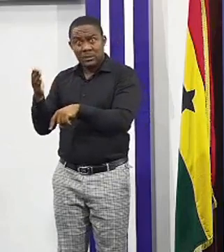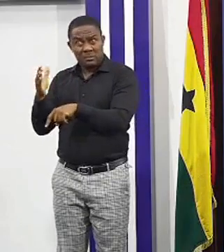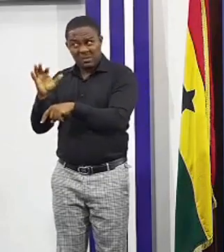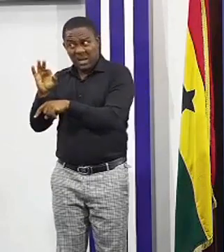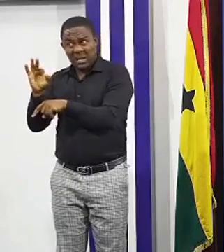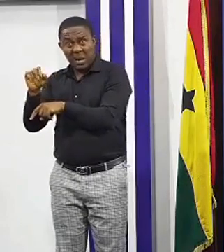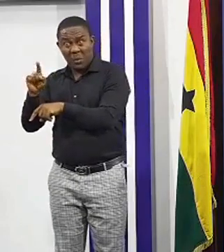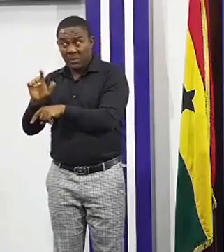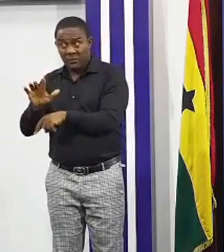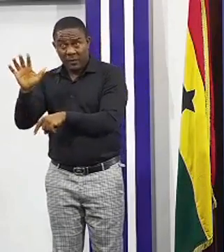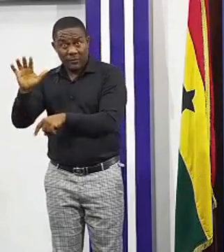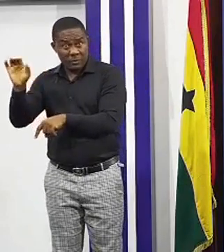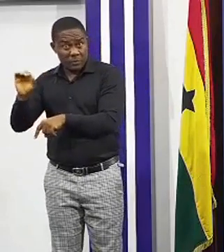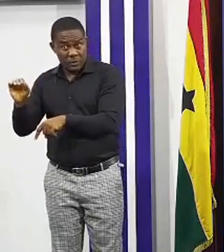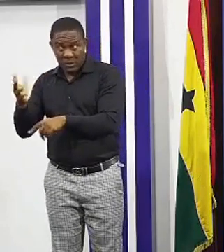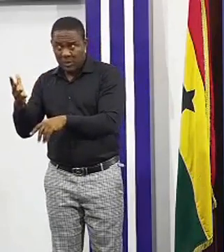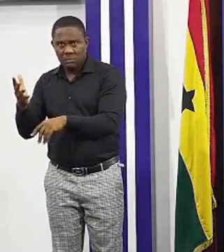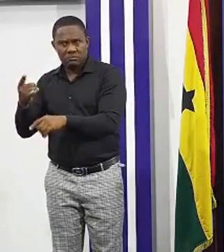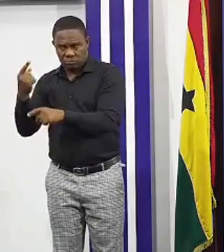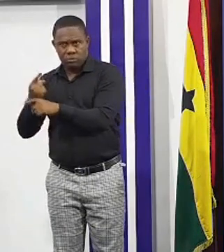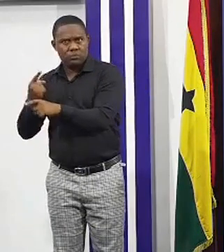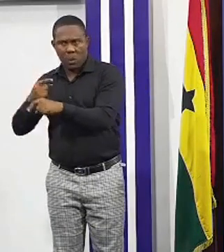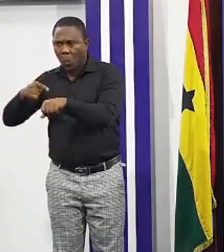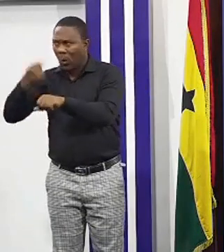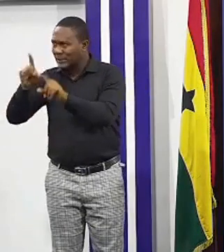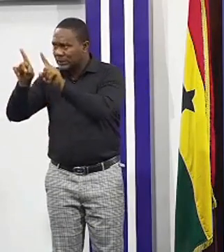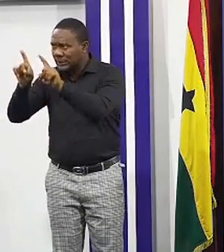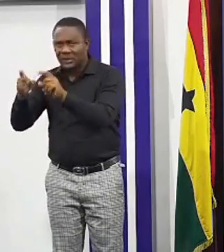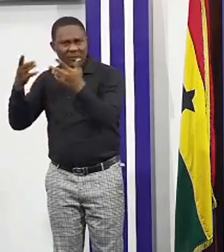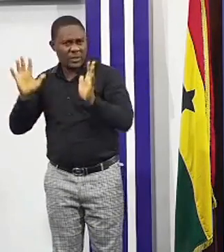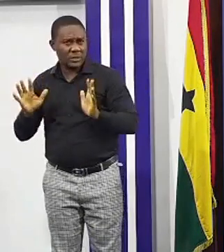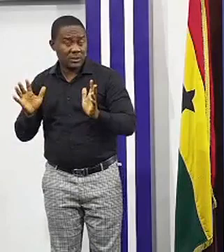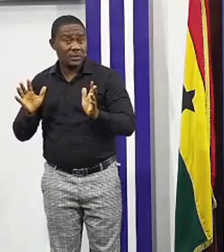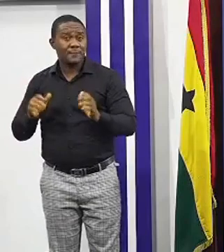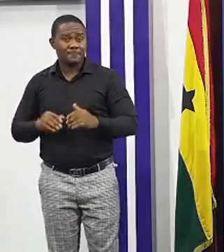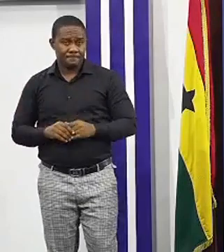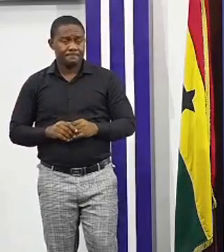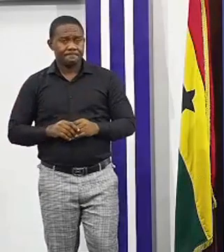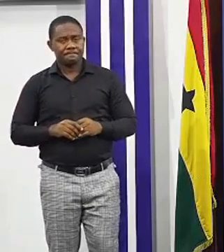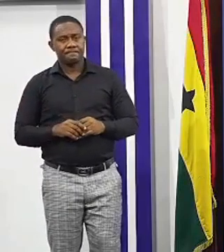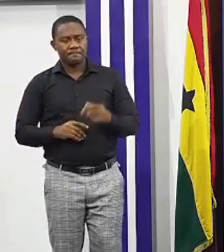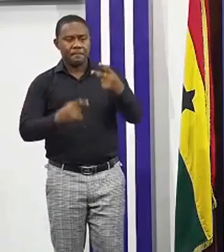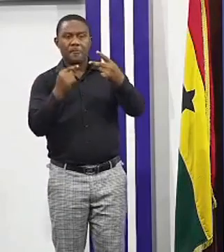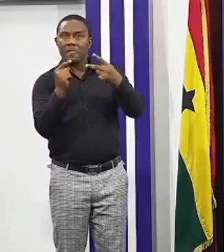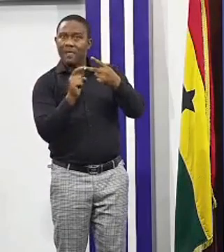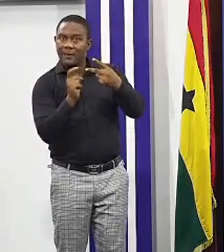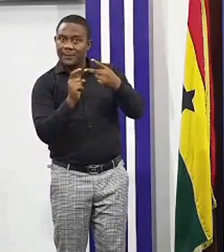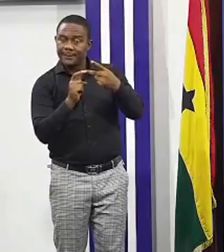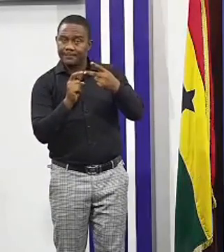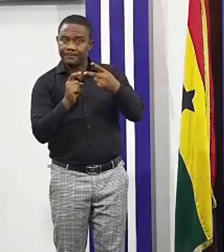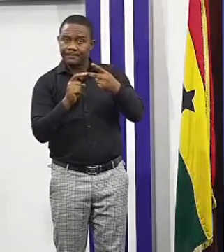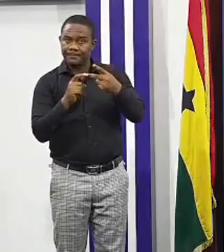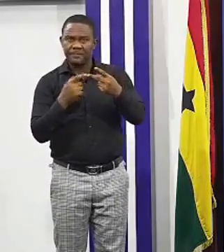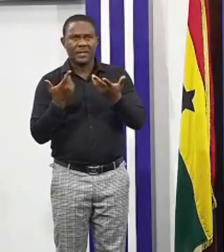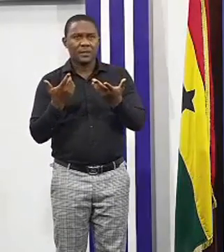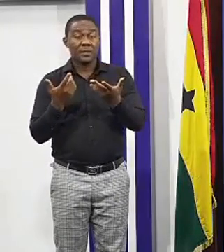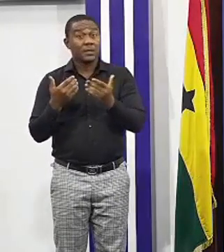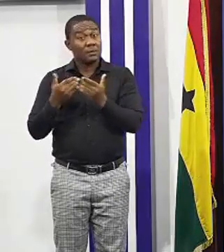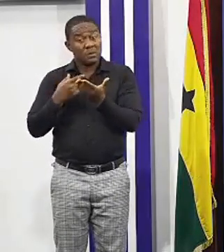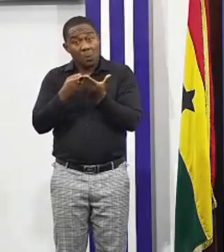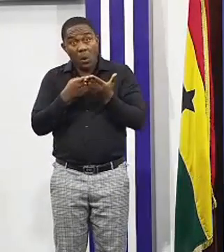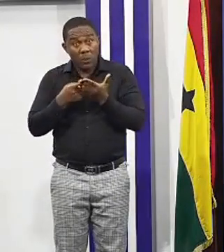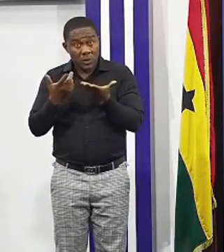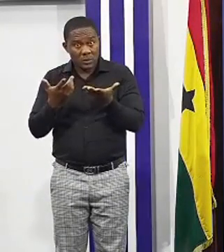understand all of this. I want to quickly move to case management and case count. Before I come to this